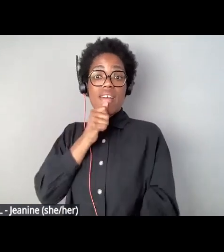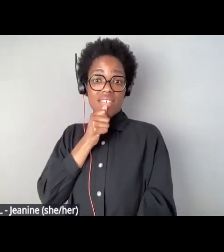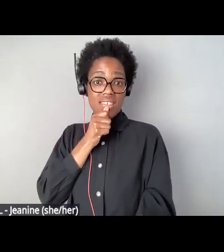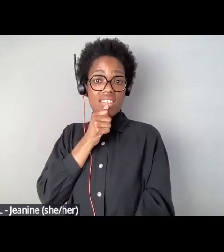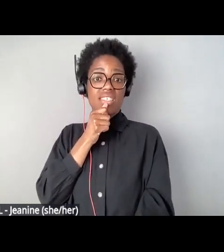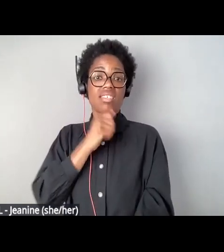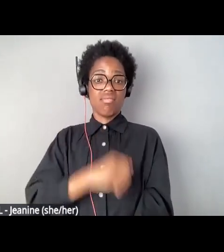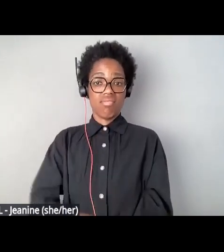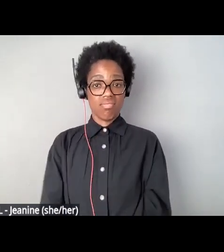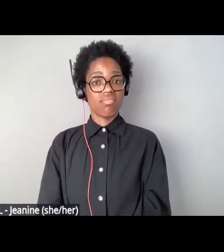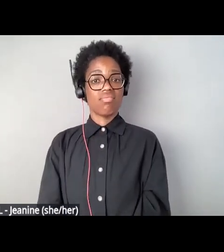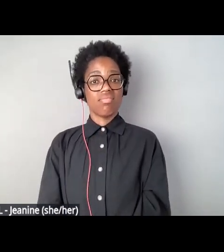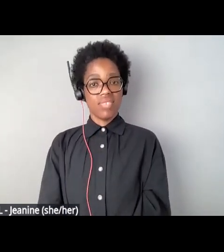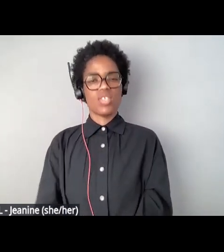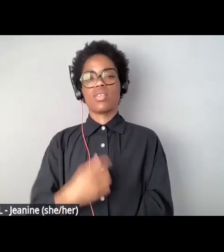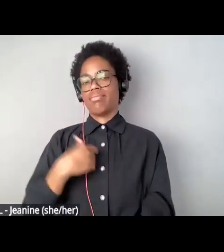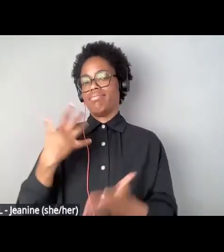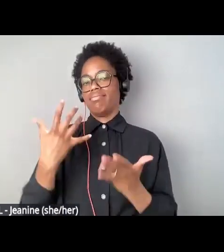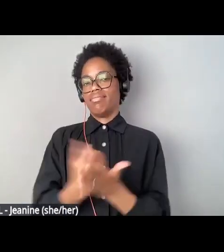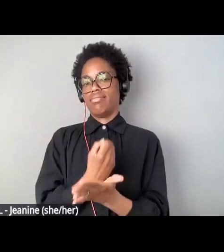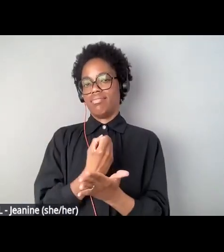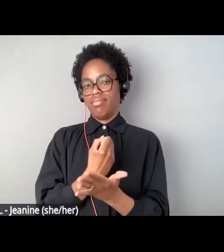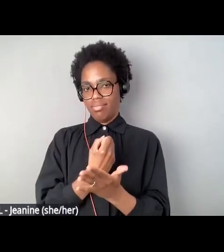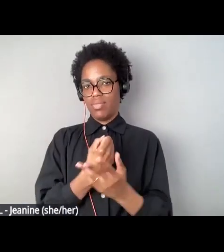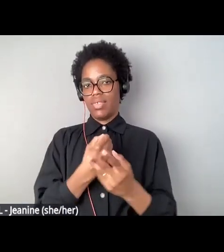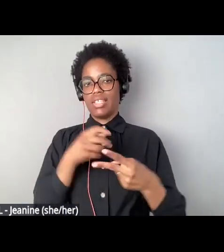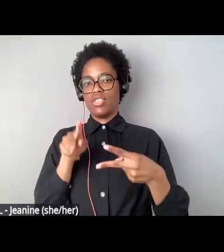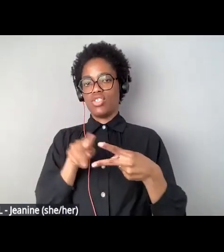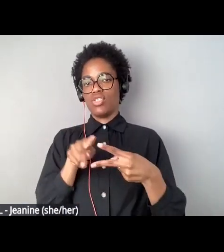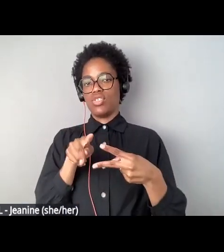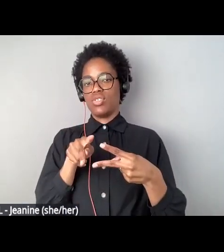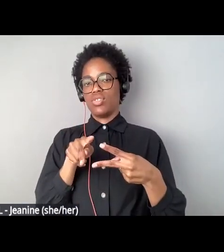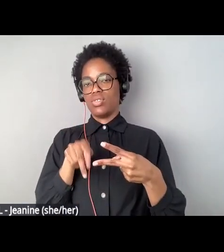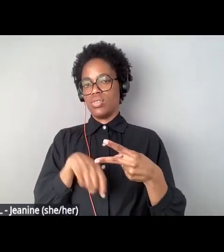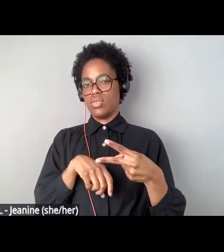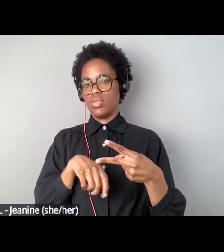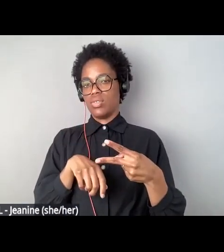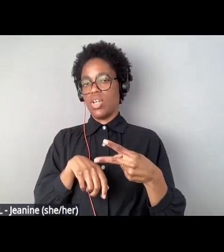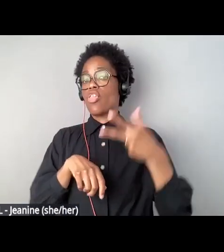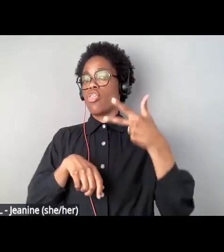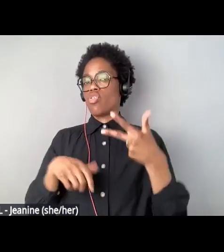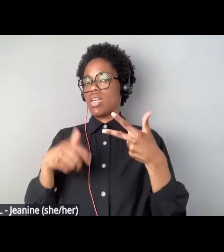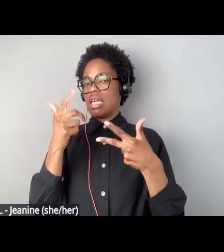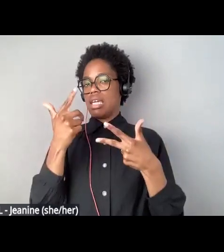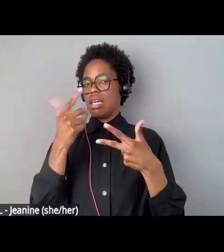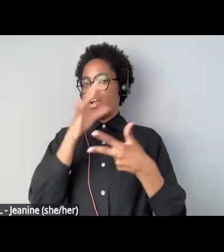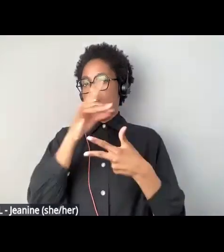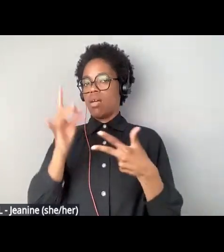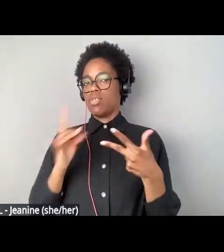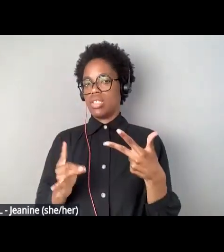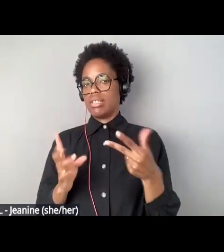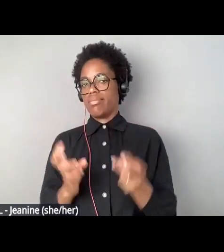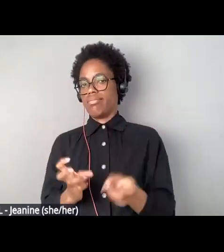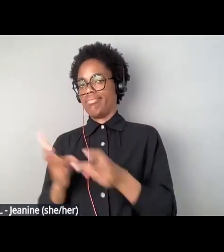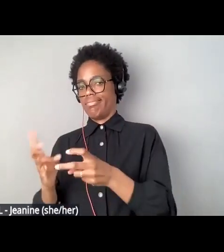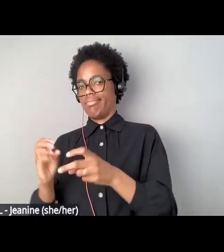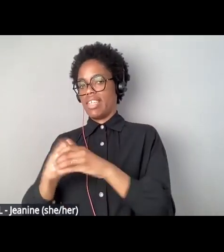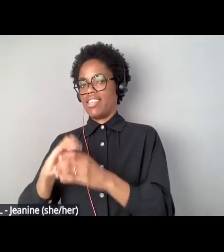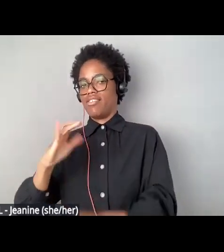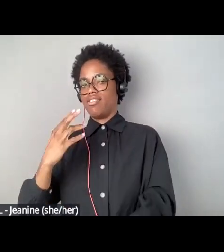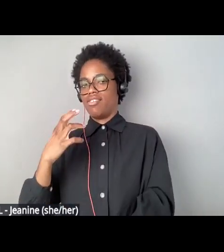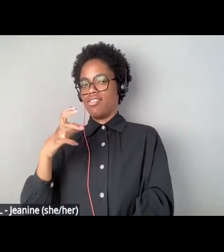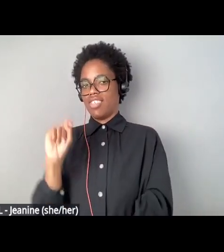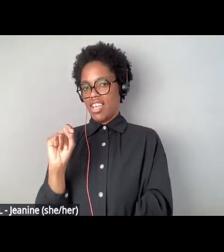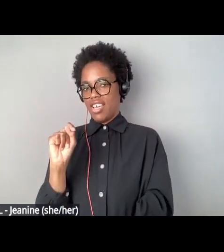these links in the chat. Here are the three options that we'll talk about.